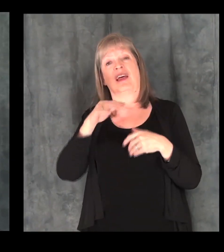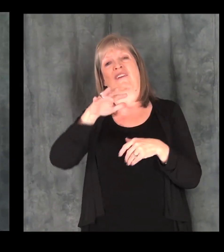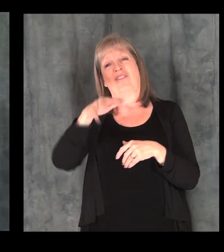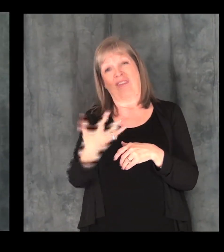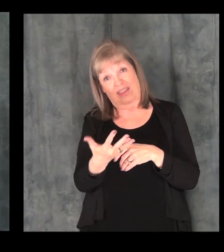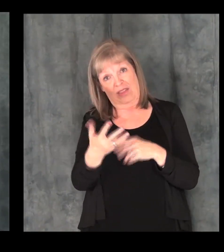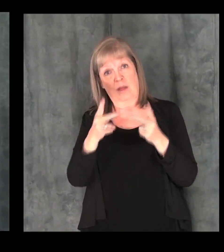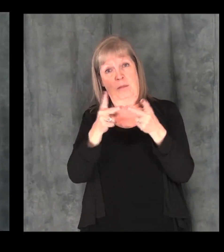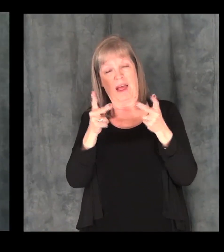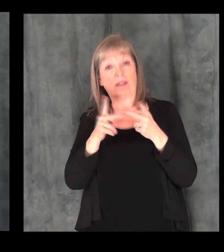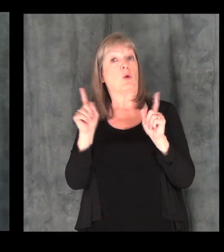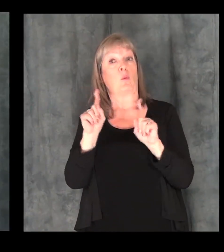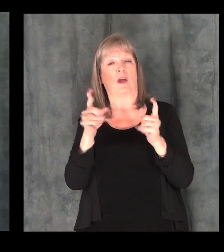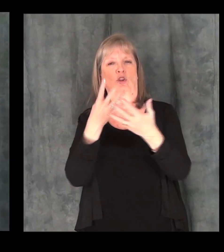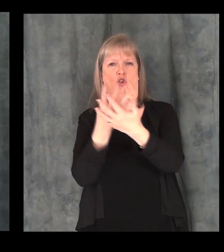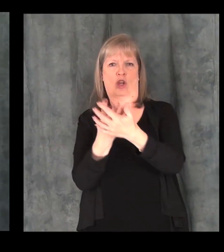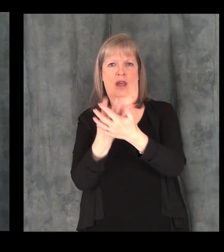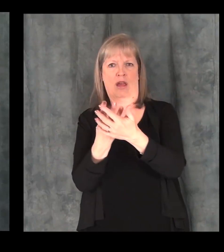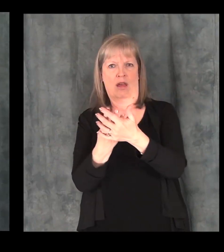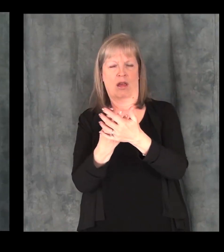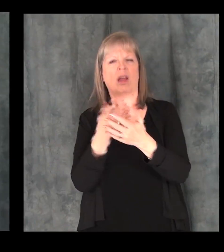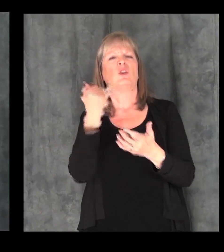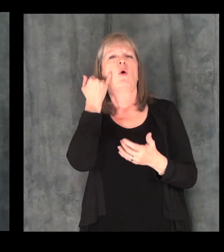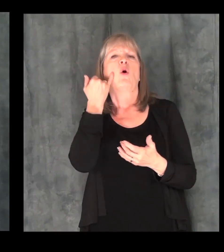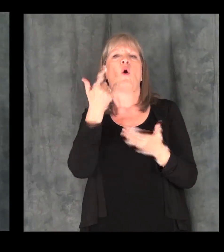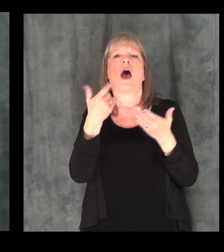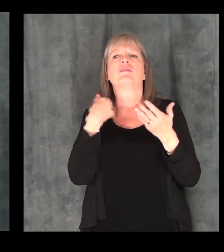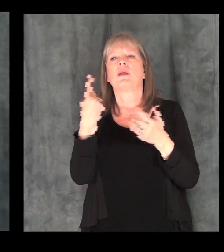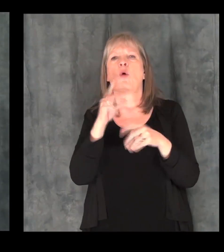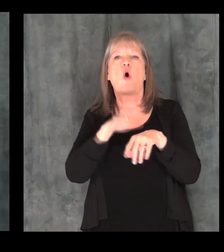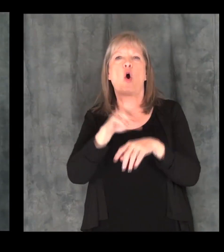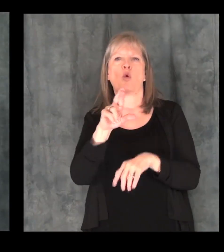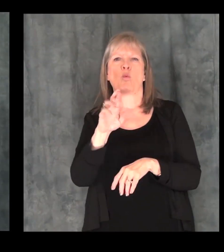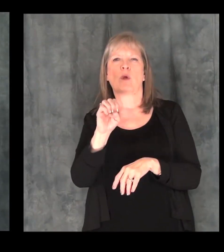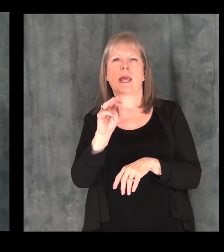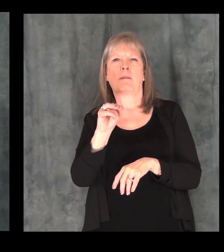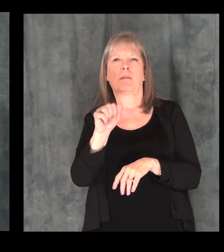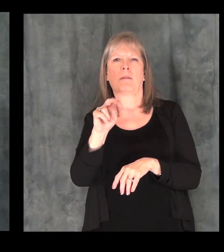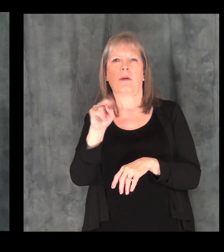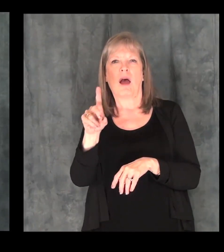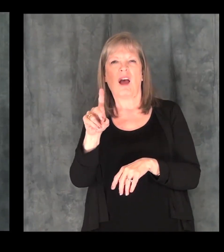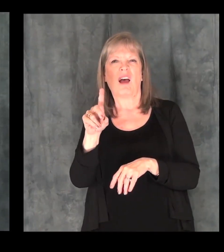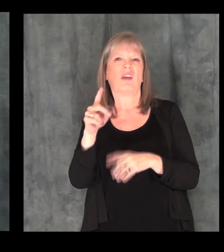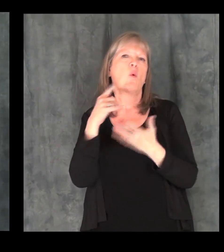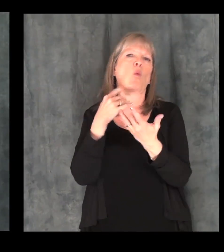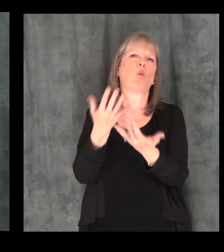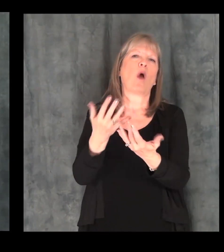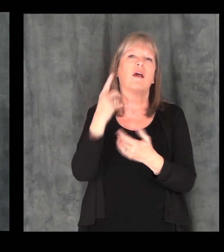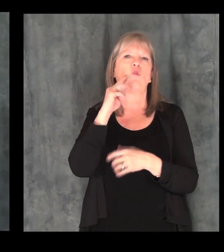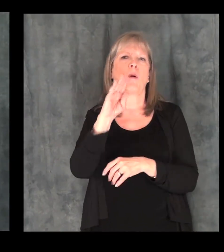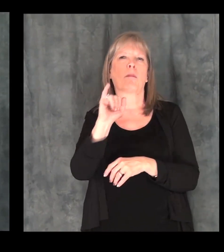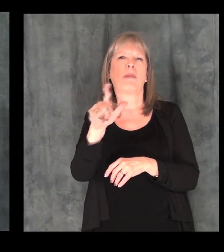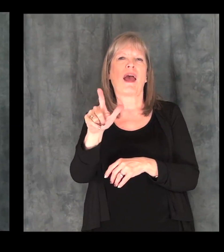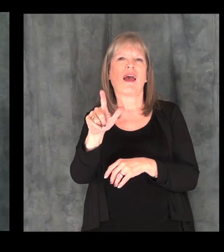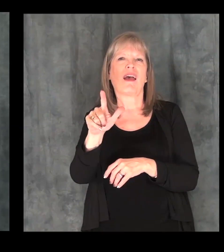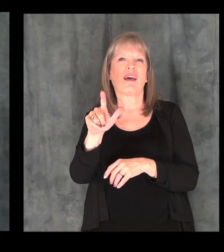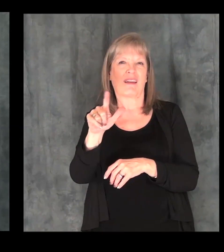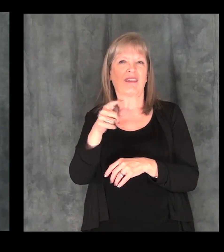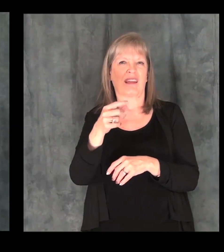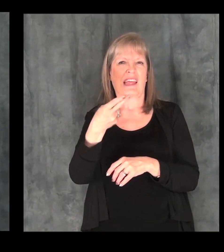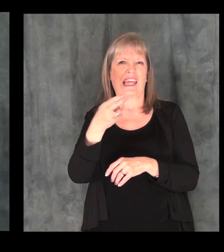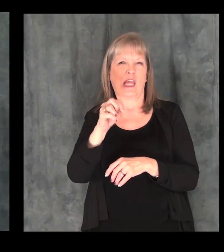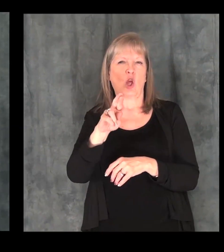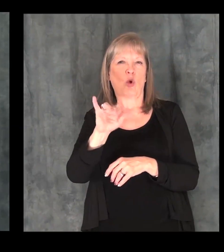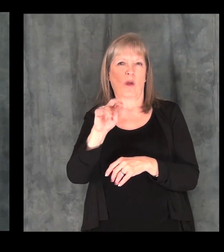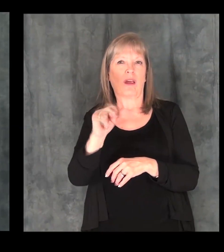venue, which was the jail. So you might have somebody who's on remand, for example, and is waiting for a bail hearing. So